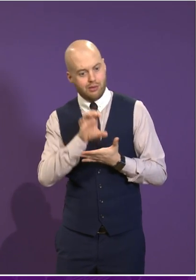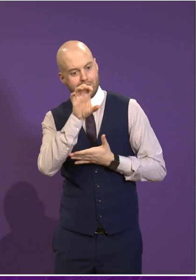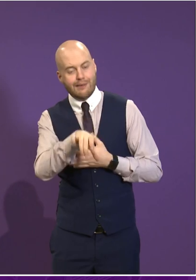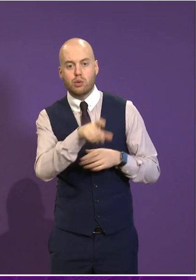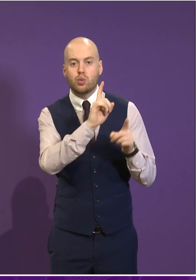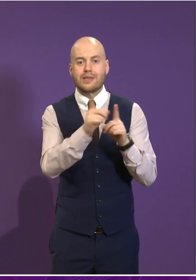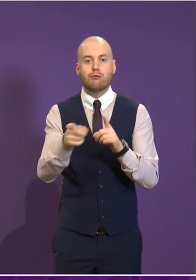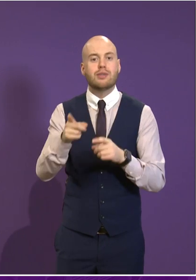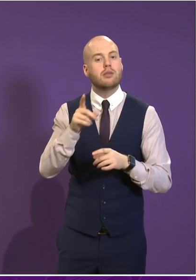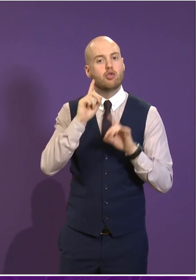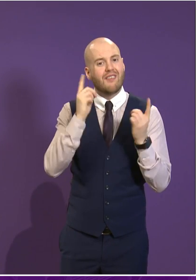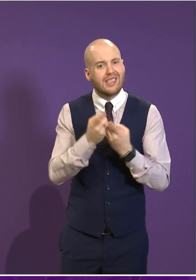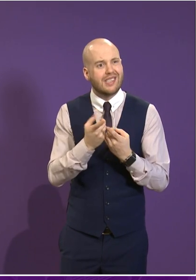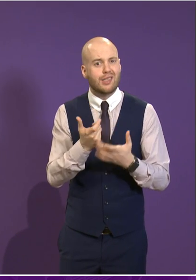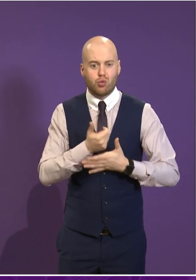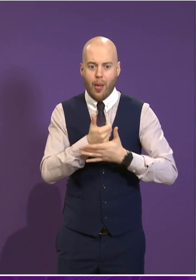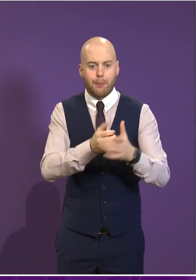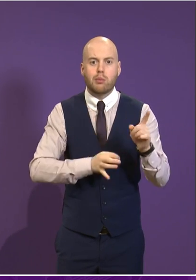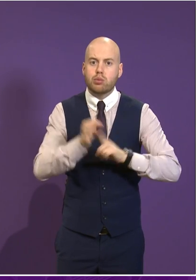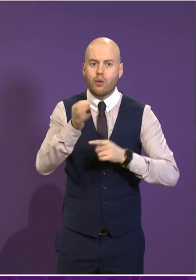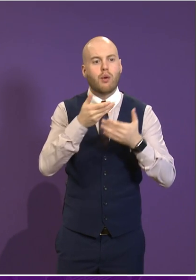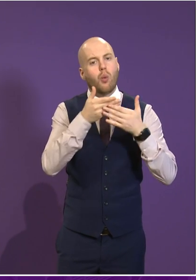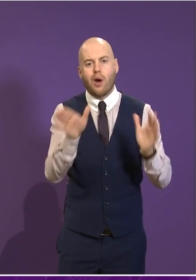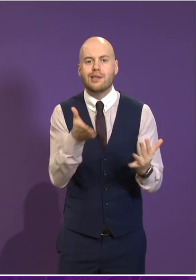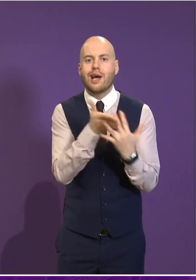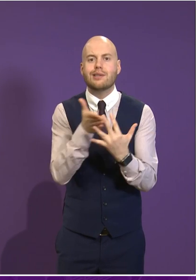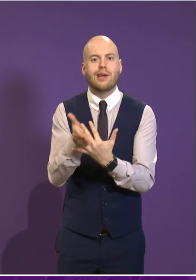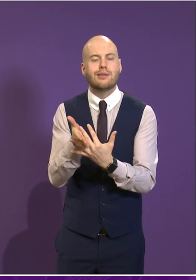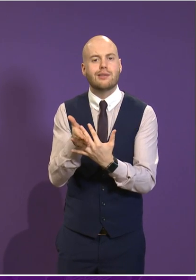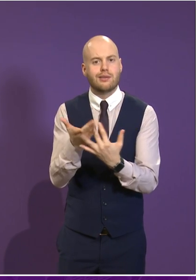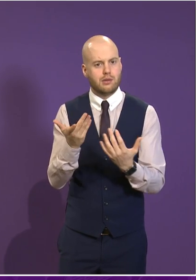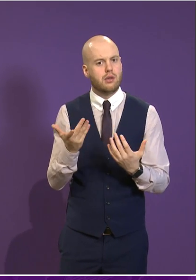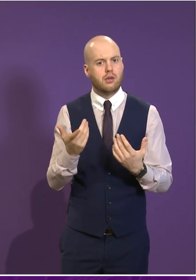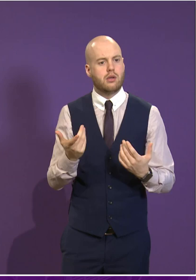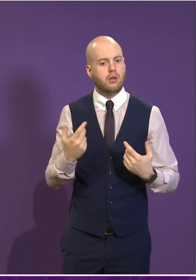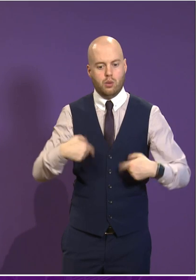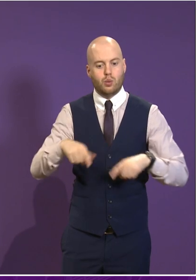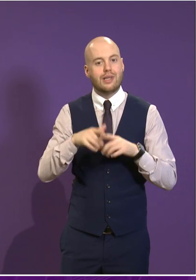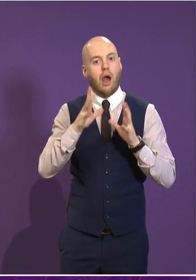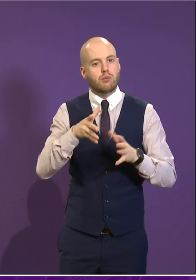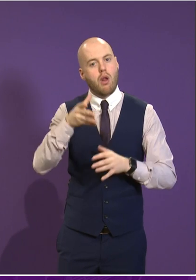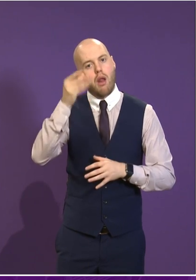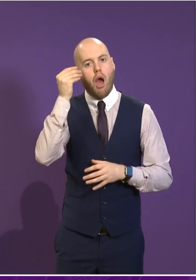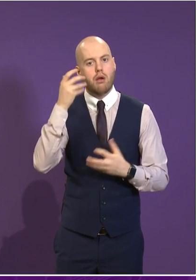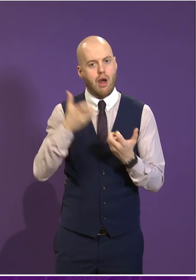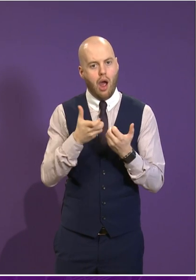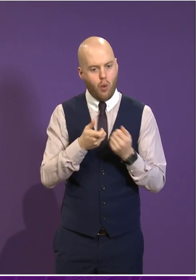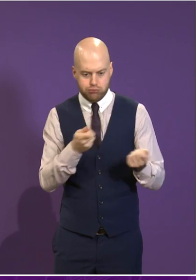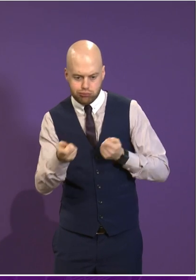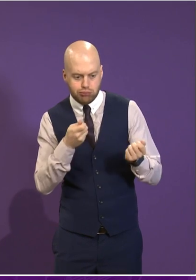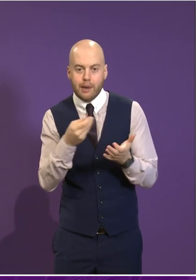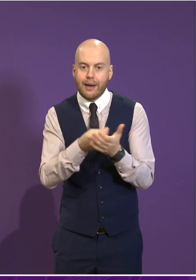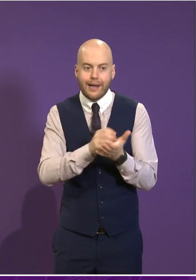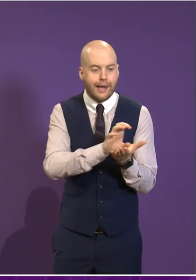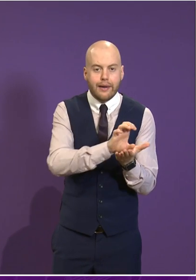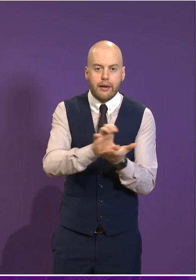for example, on widening access. And if we need to learn from how we facilitate those funds and how